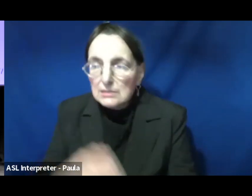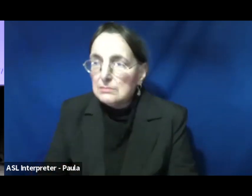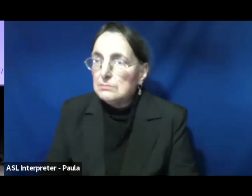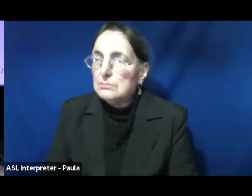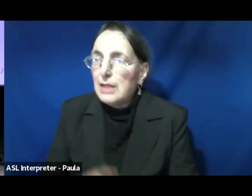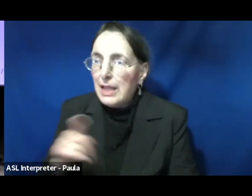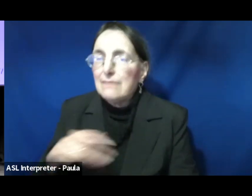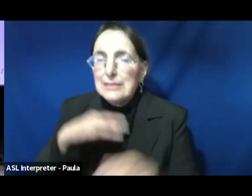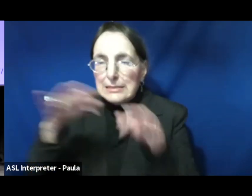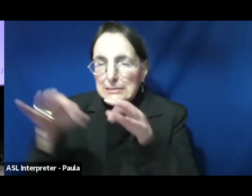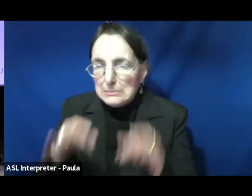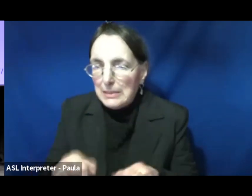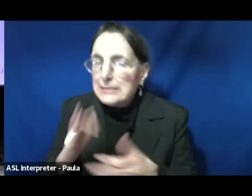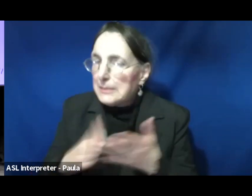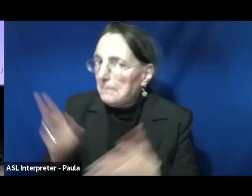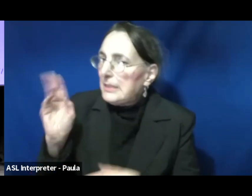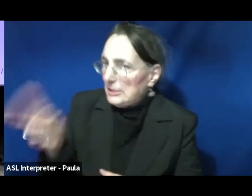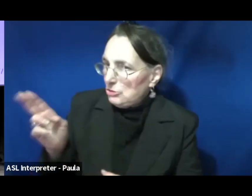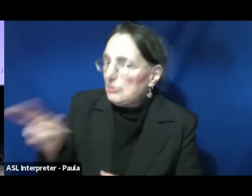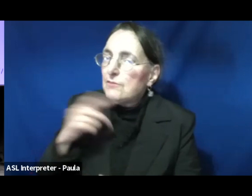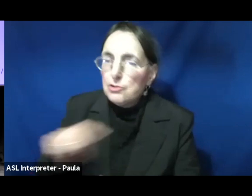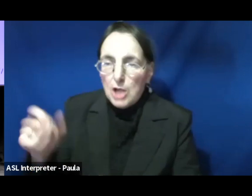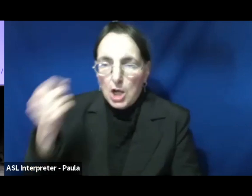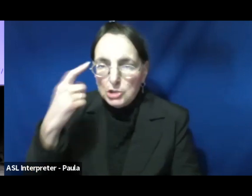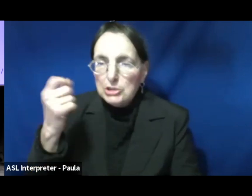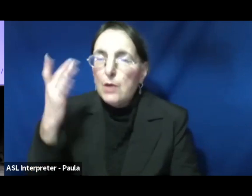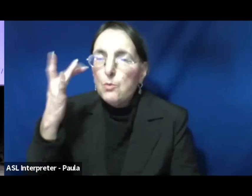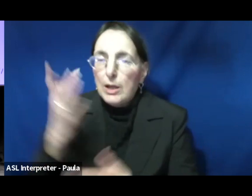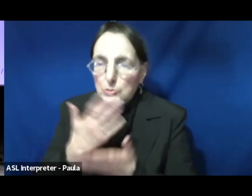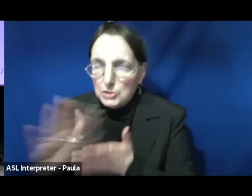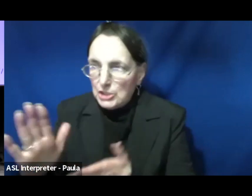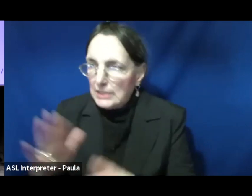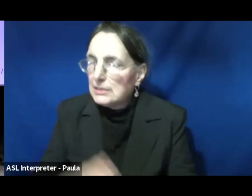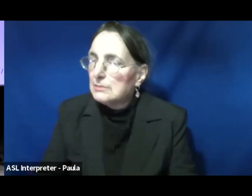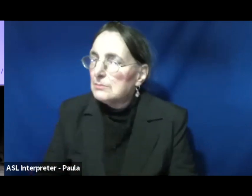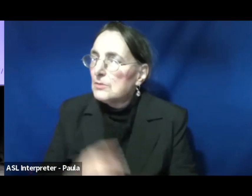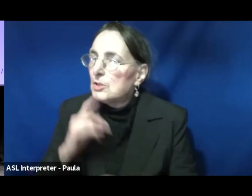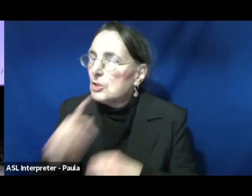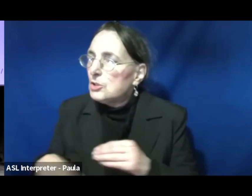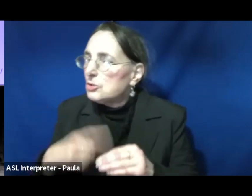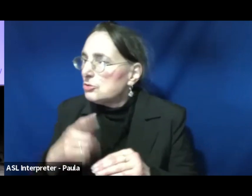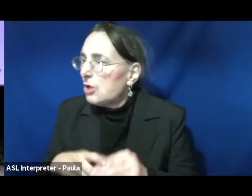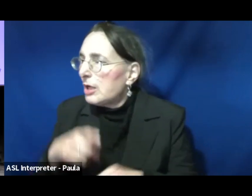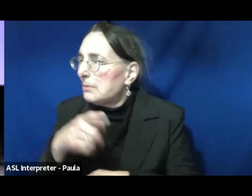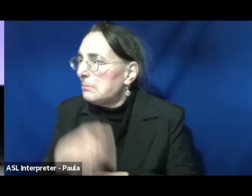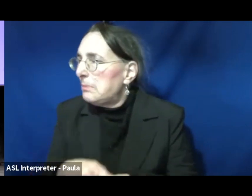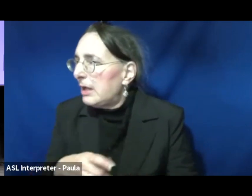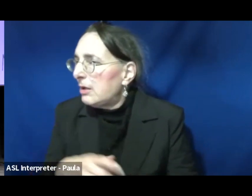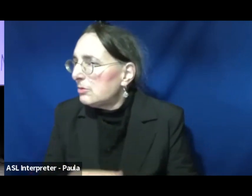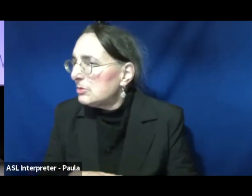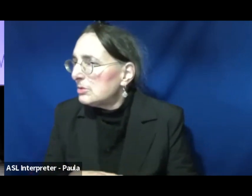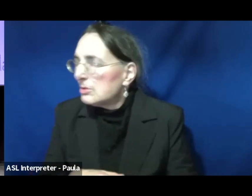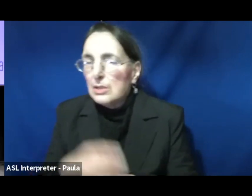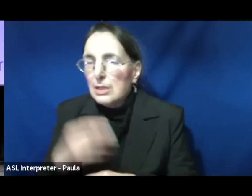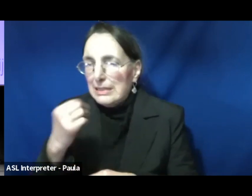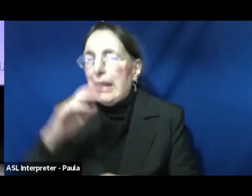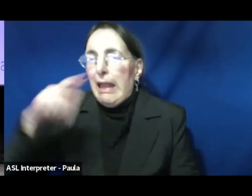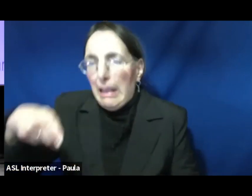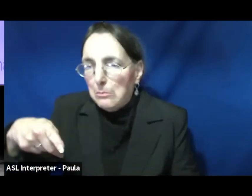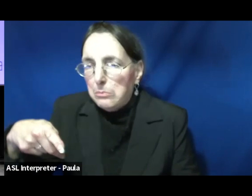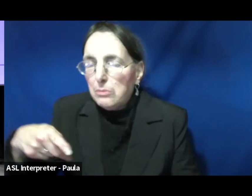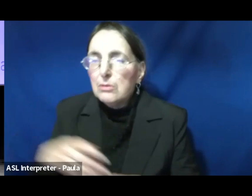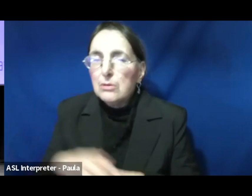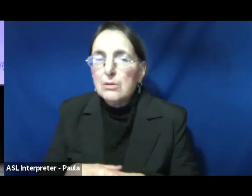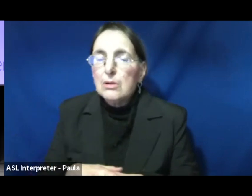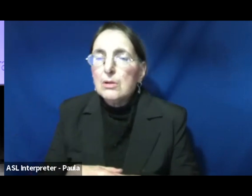you through a little bit of history in a little bit here. But let me talk generally about the crop, because people try and kind of misunderstand what this crop is. There are 3